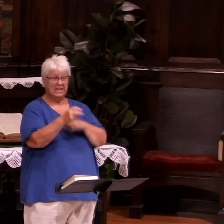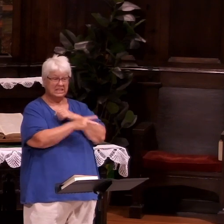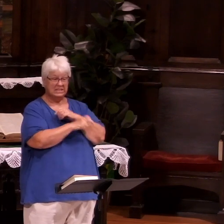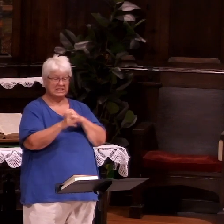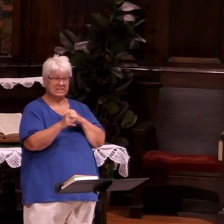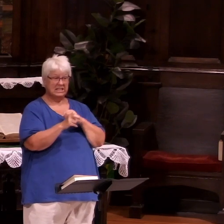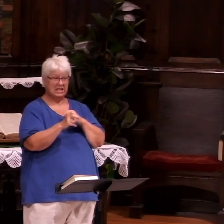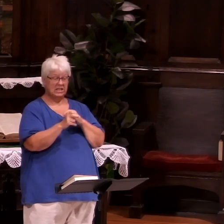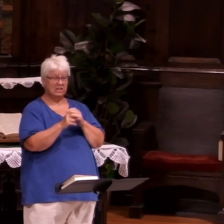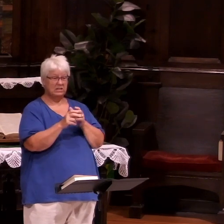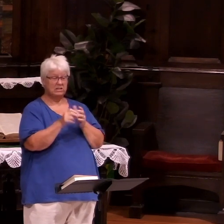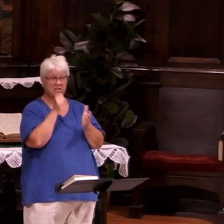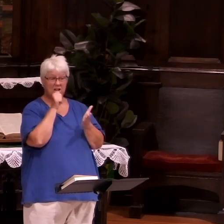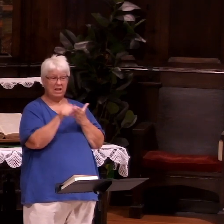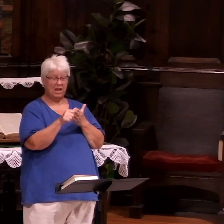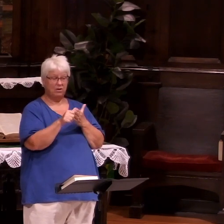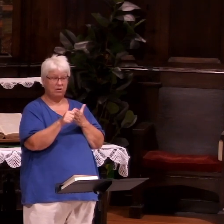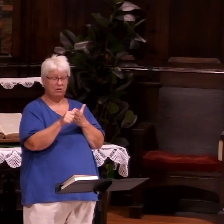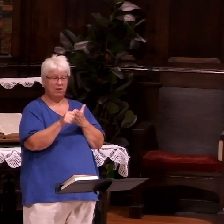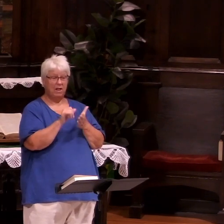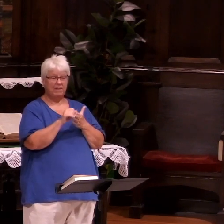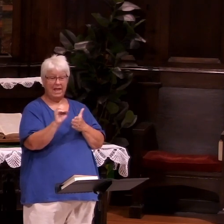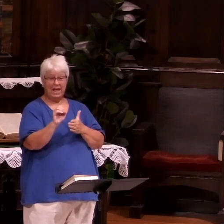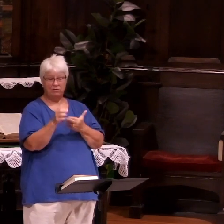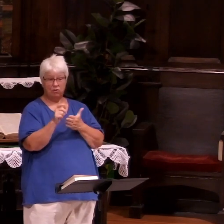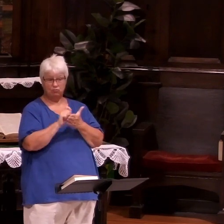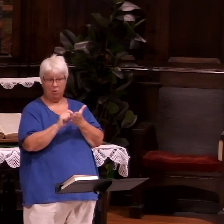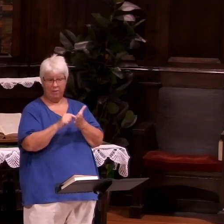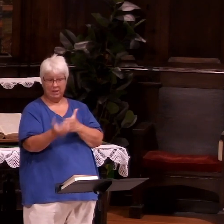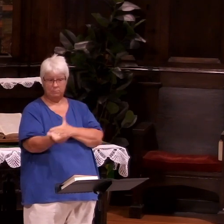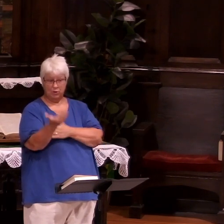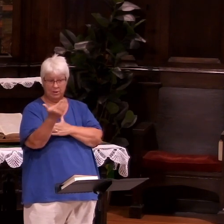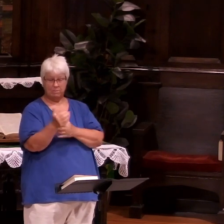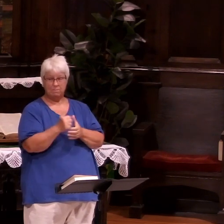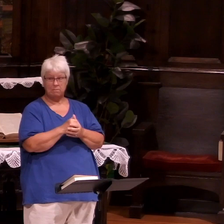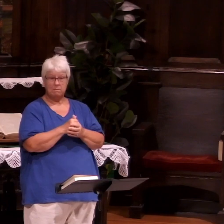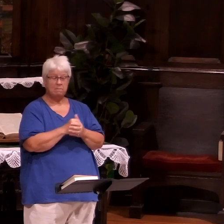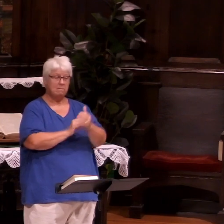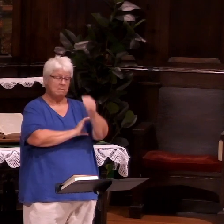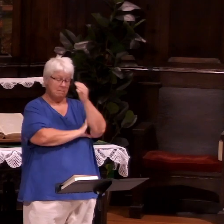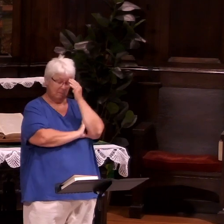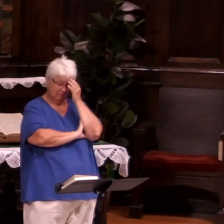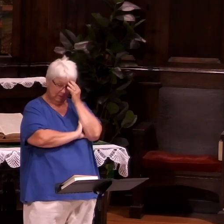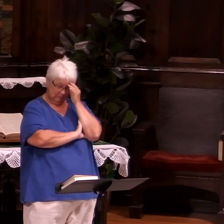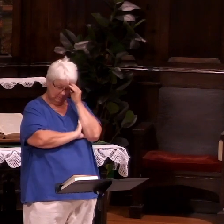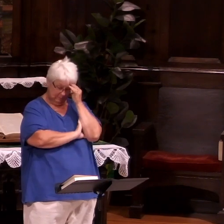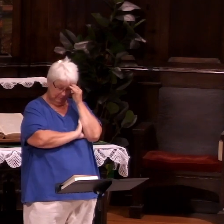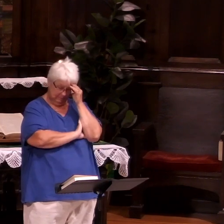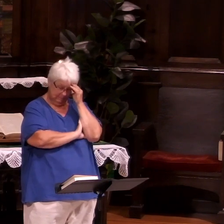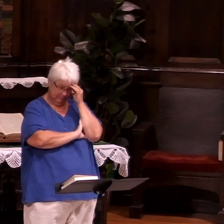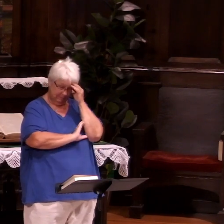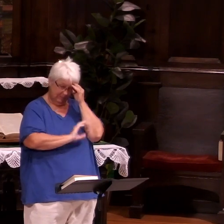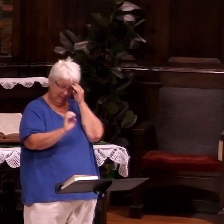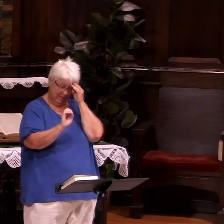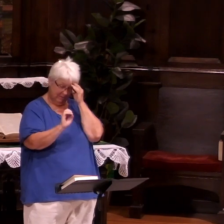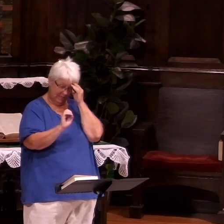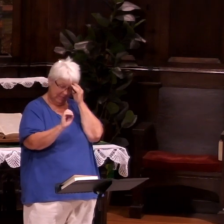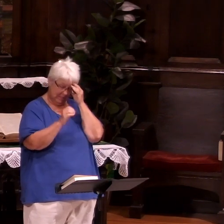the motivational letter Evan had written for himself that morning. Oh my God, Evan